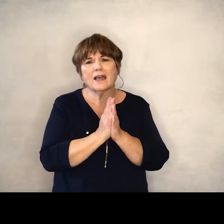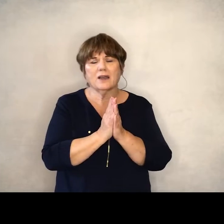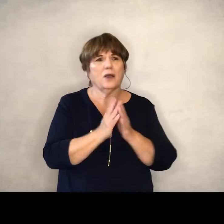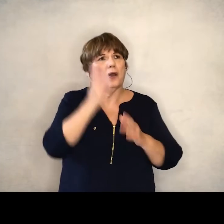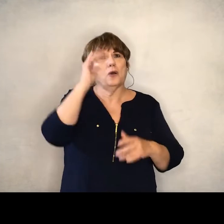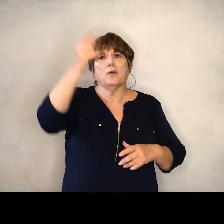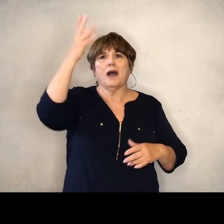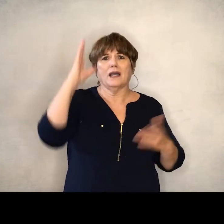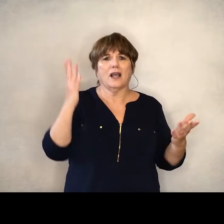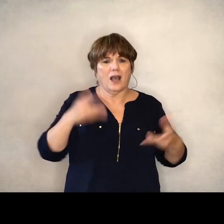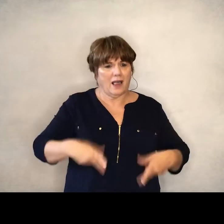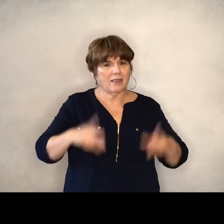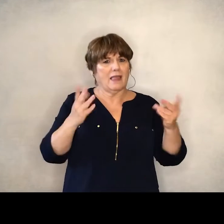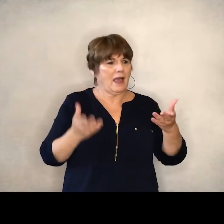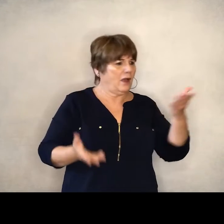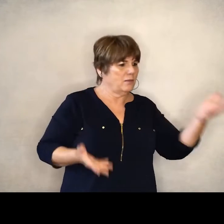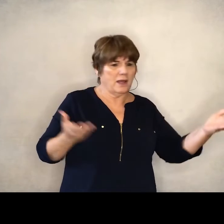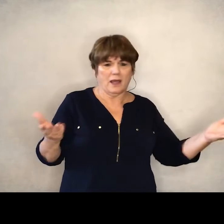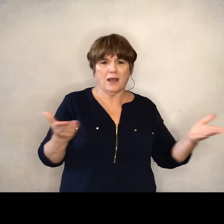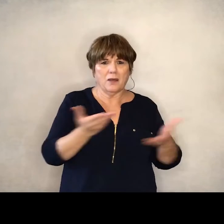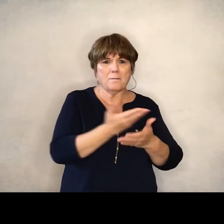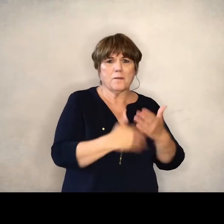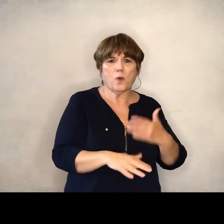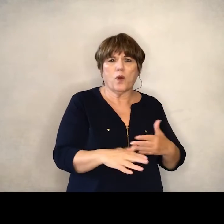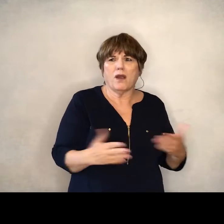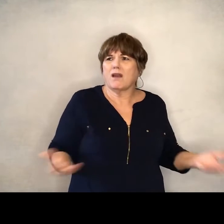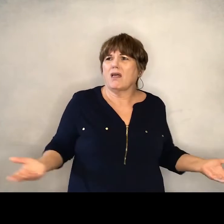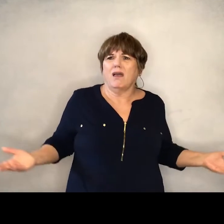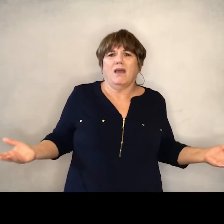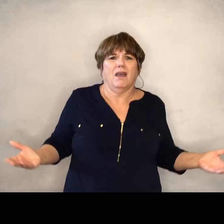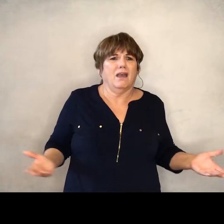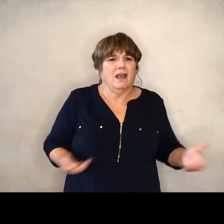permit those children to be born at all if they're just going to live so briefly?